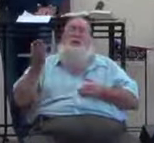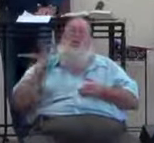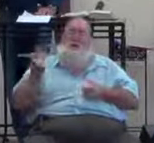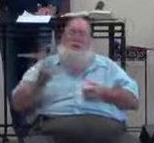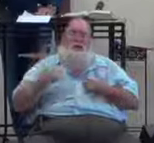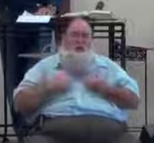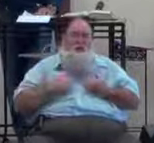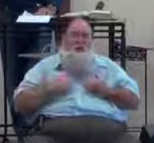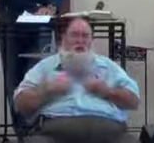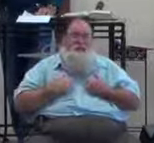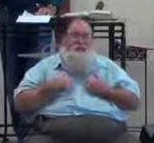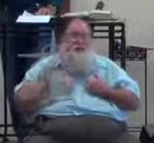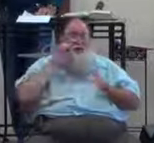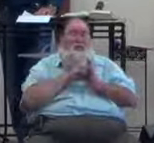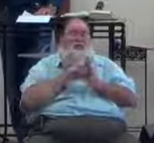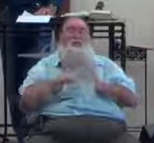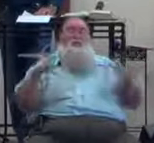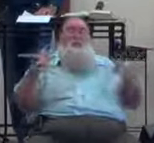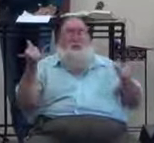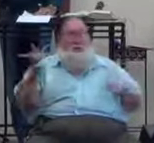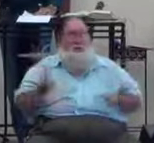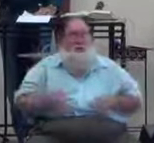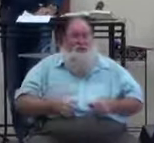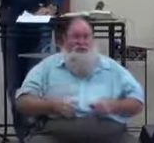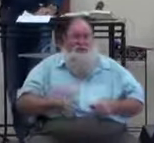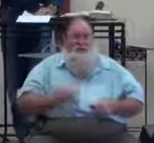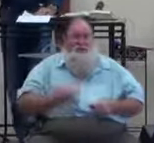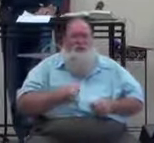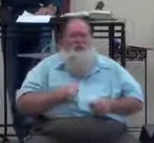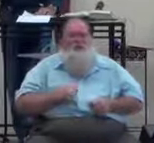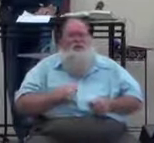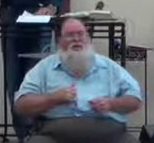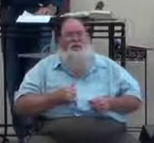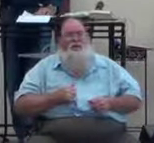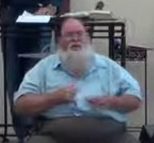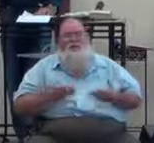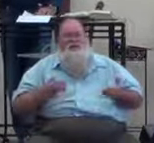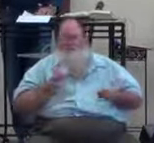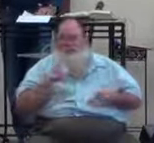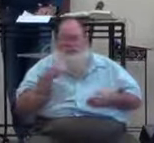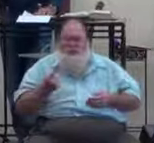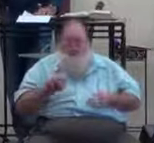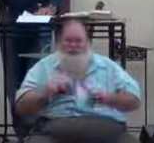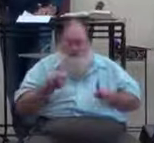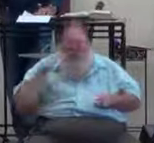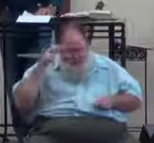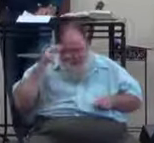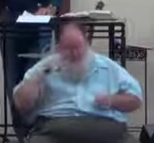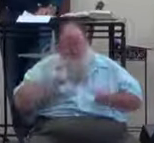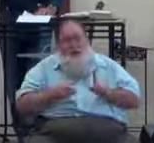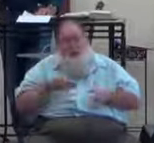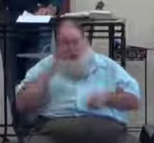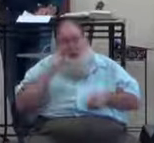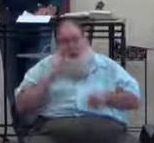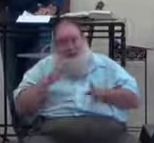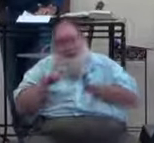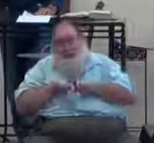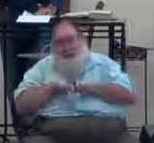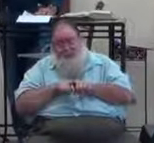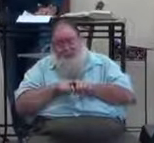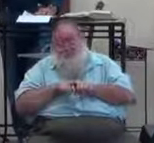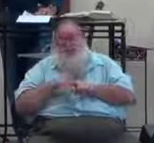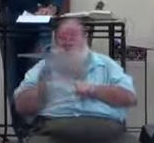Things don't always come from Satan. They do come from God as well. He allows things to happen to wake us up